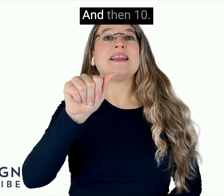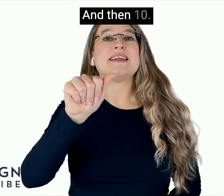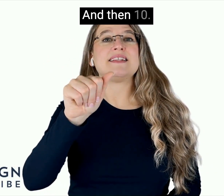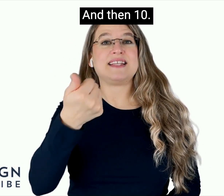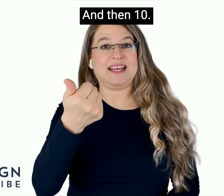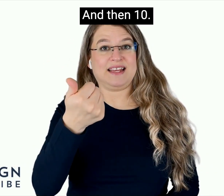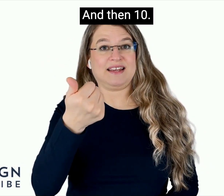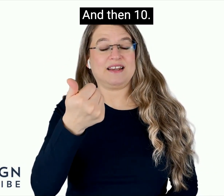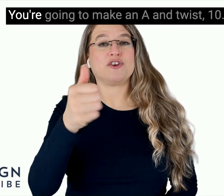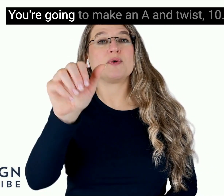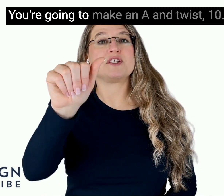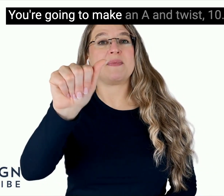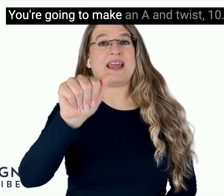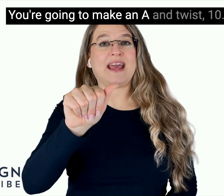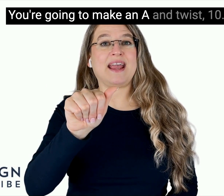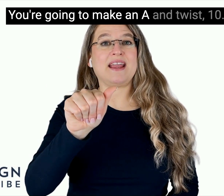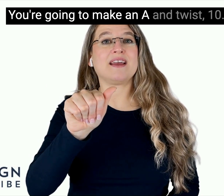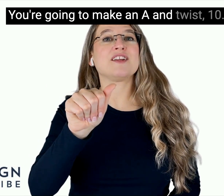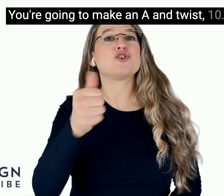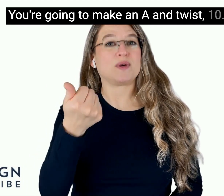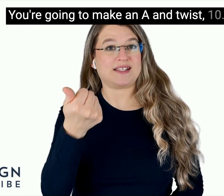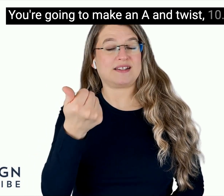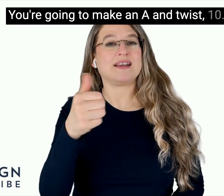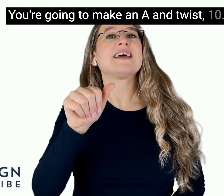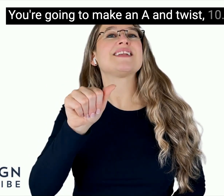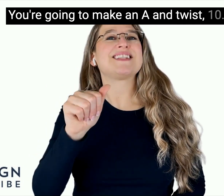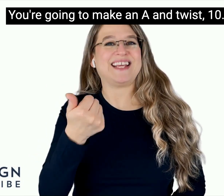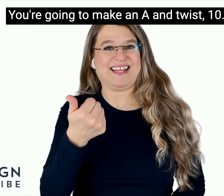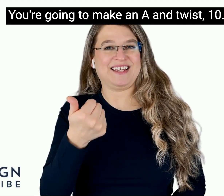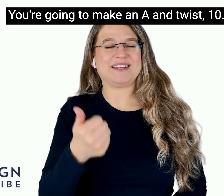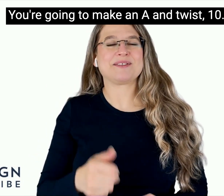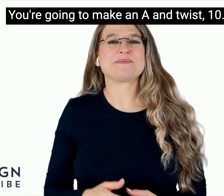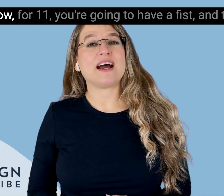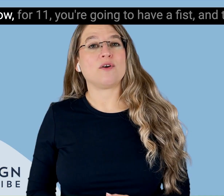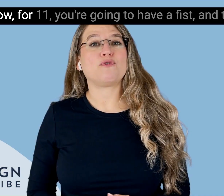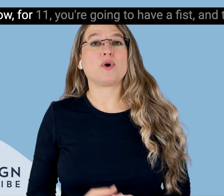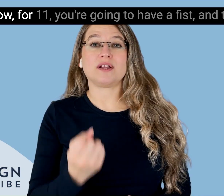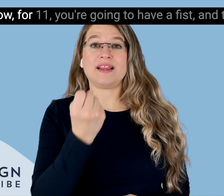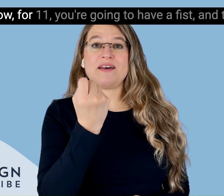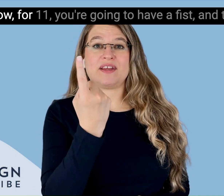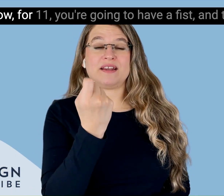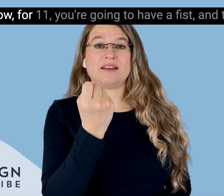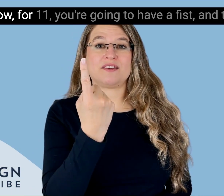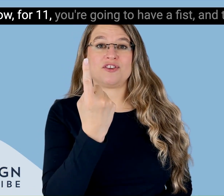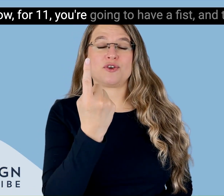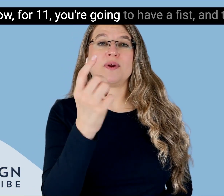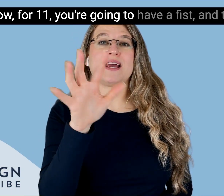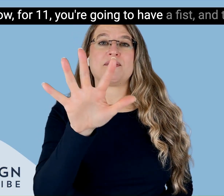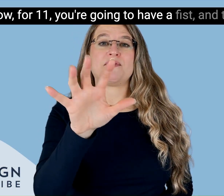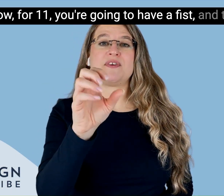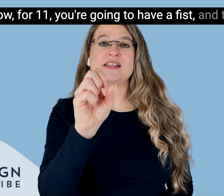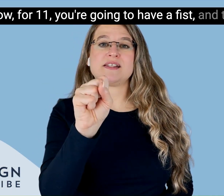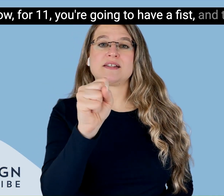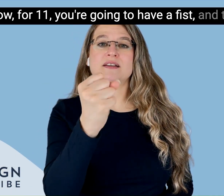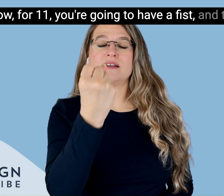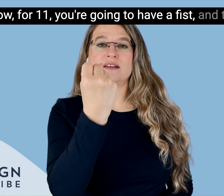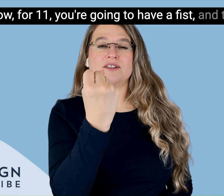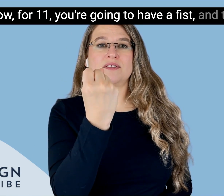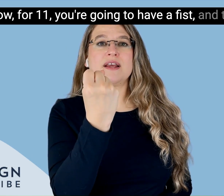then 10. You're going to make an A and twist. 10. Now, for 11, you're going to have a fist,